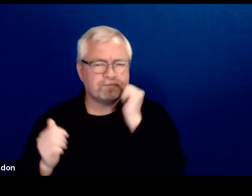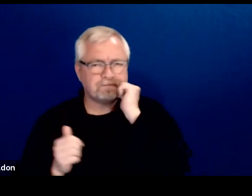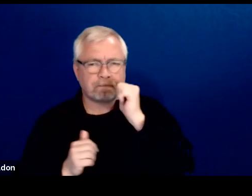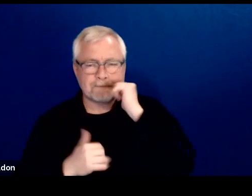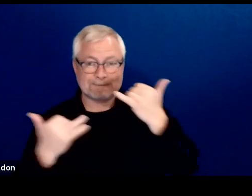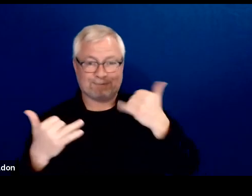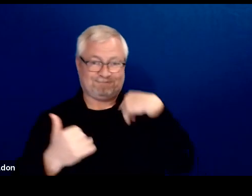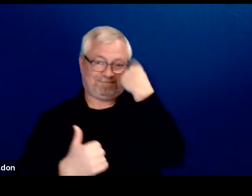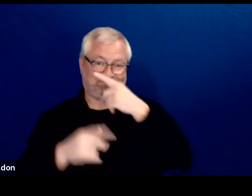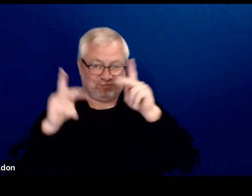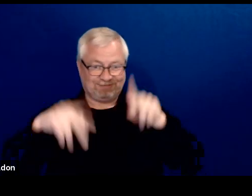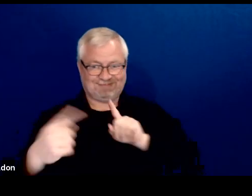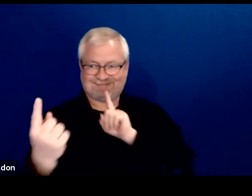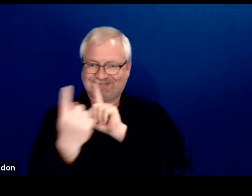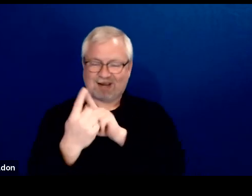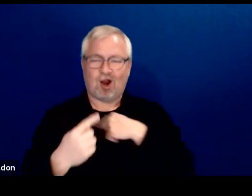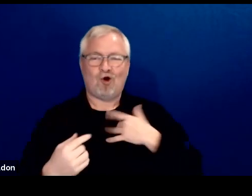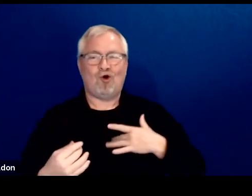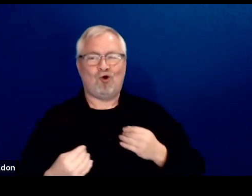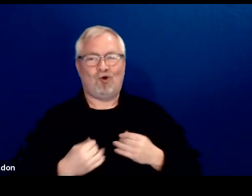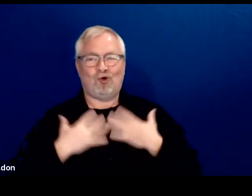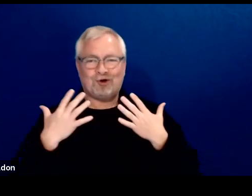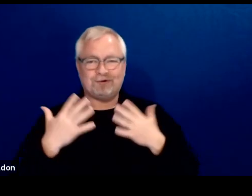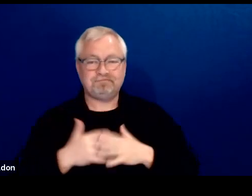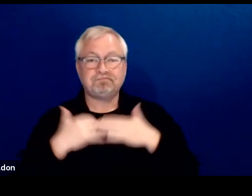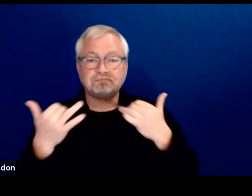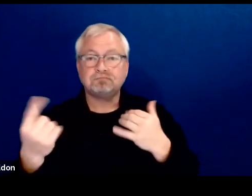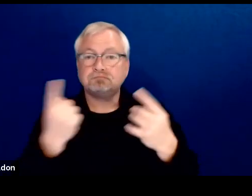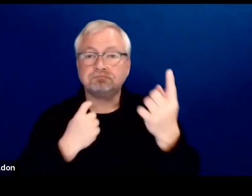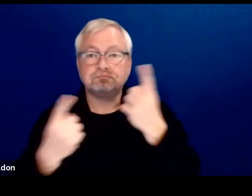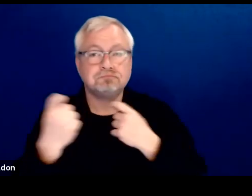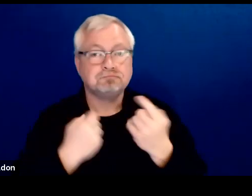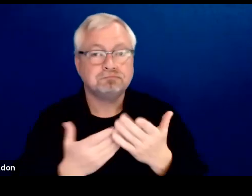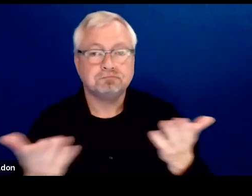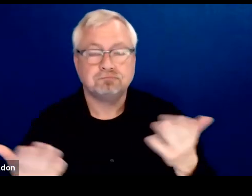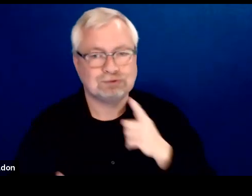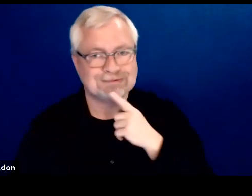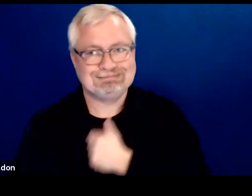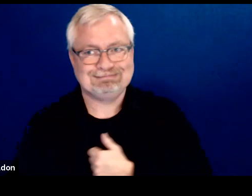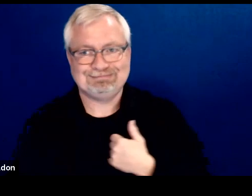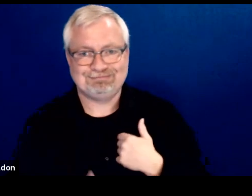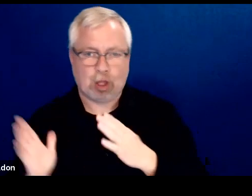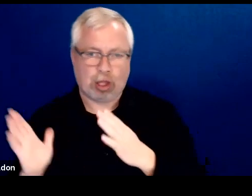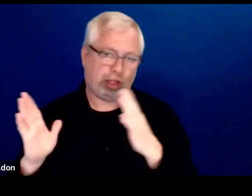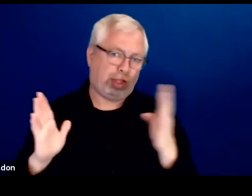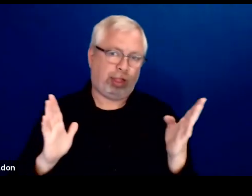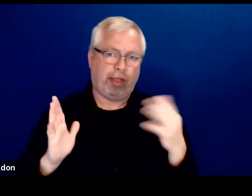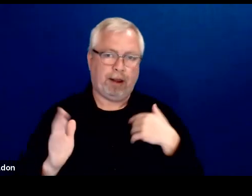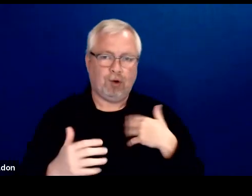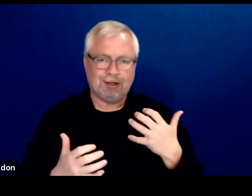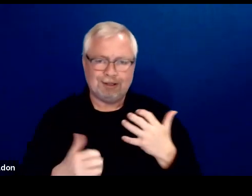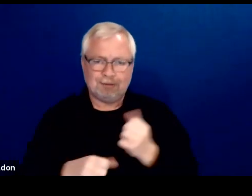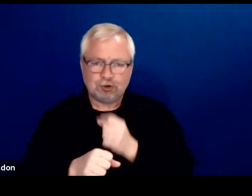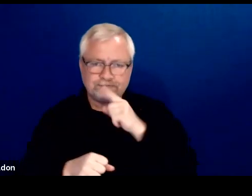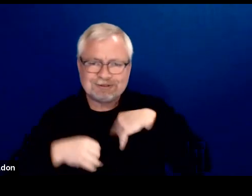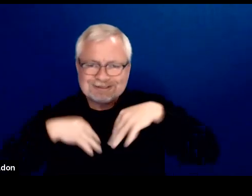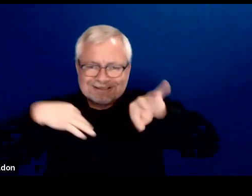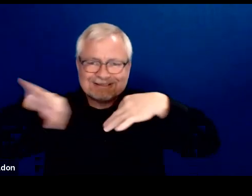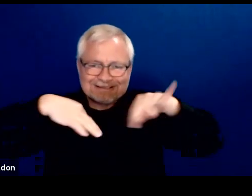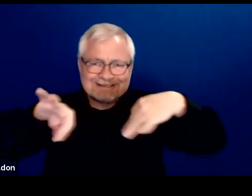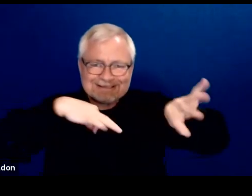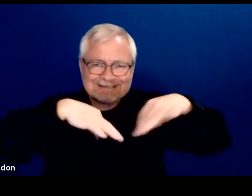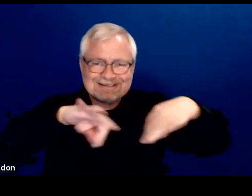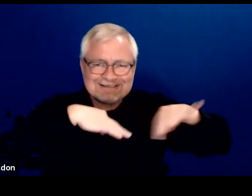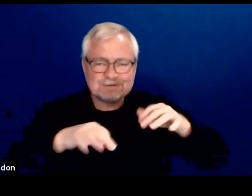it up for questions now. I'm sorry we took a little extra time, but I wanted to go through the decision making of the news today is the extension of the